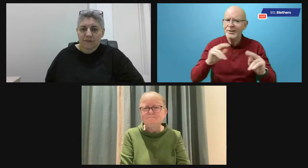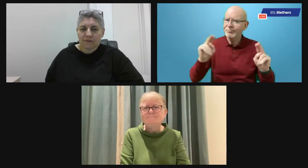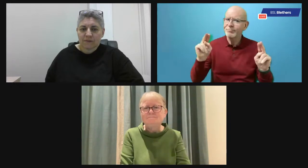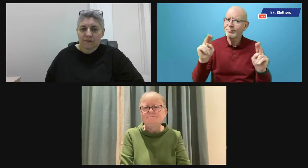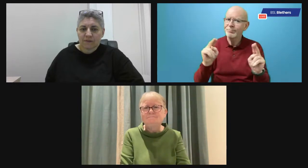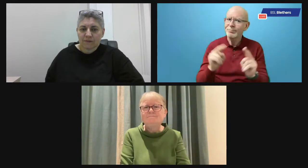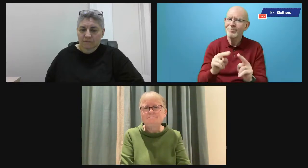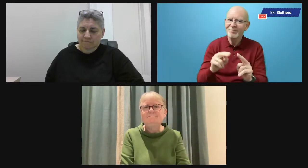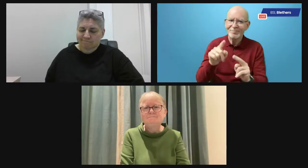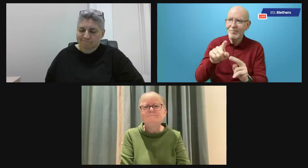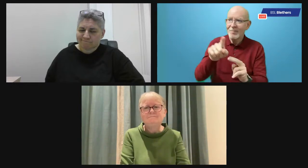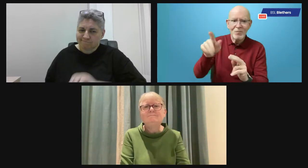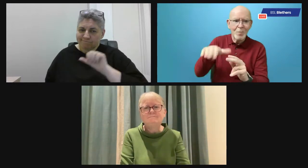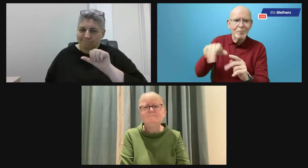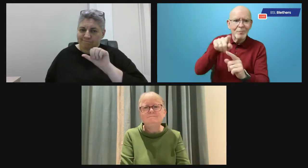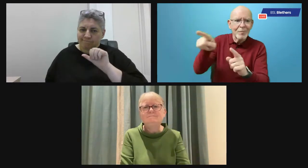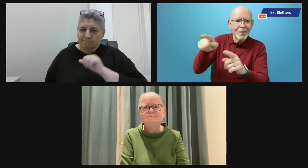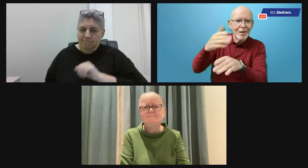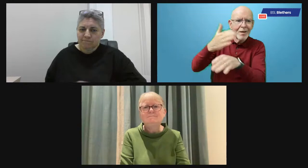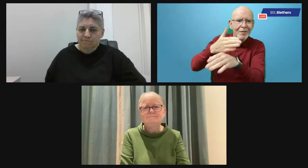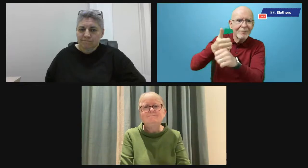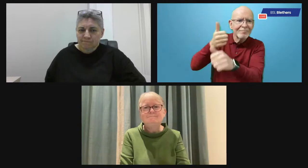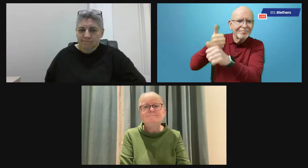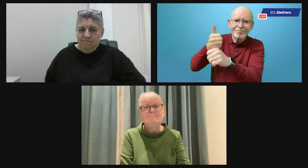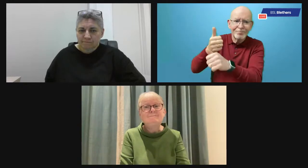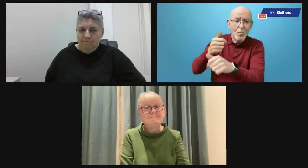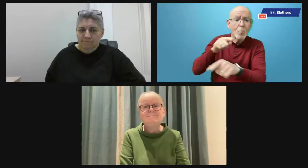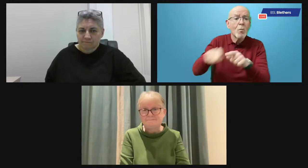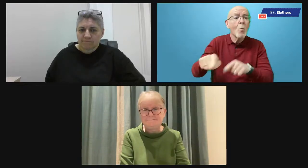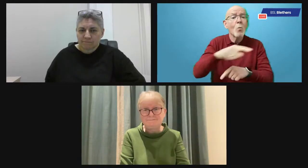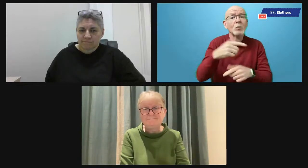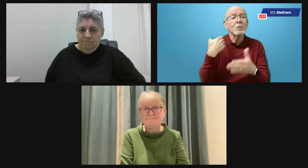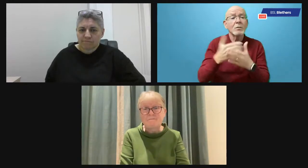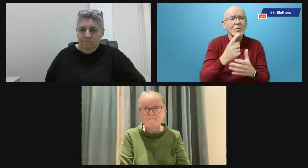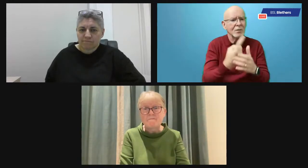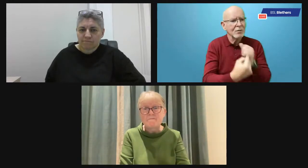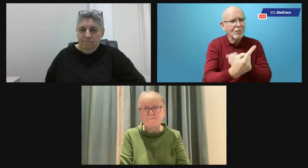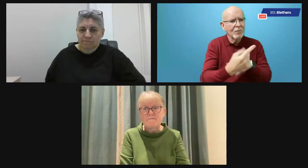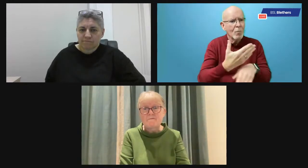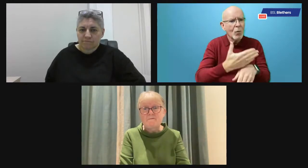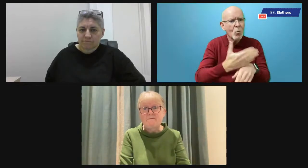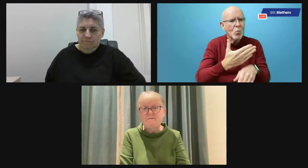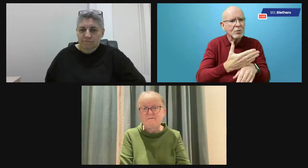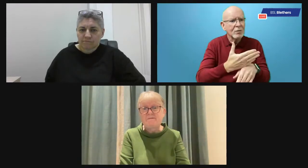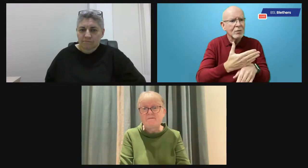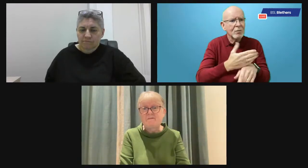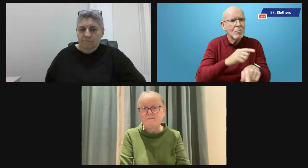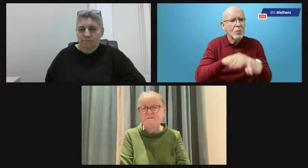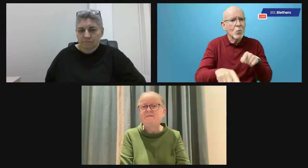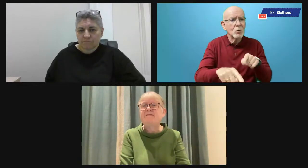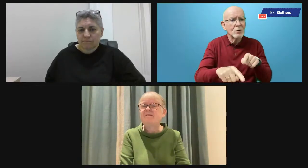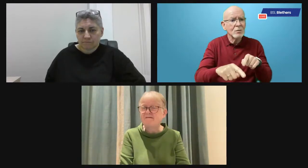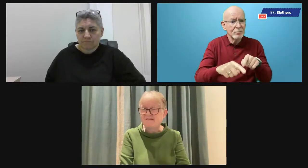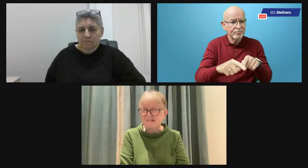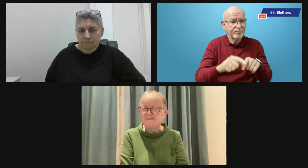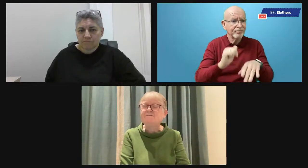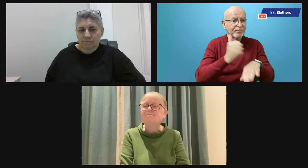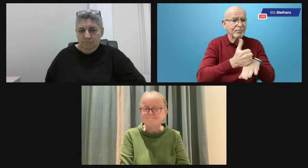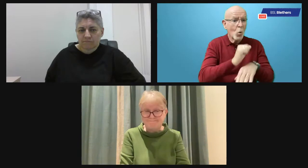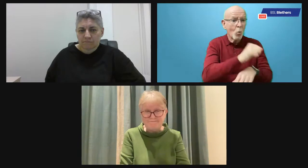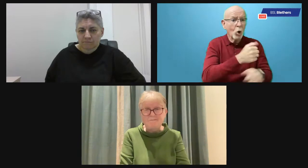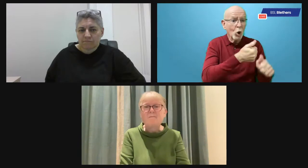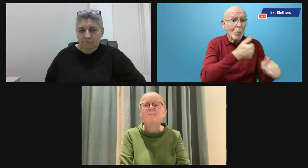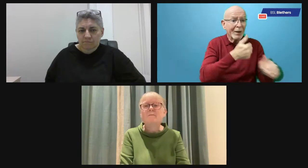long-term employment out of there. So I wonder if it's seen things like companies in the past that maybe are people